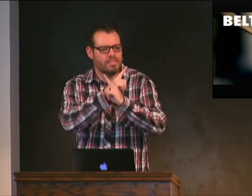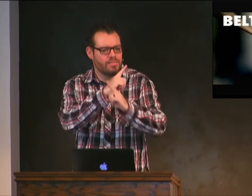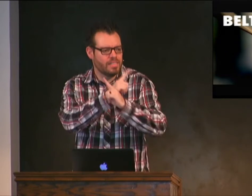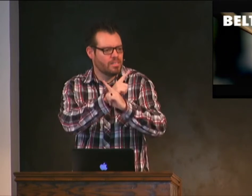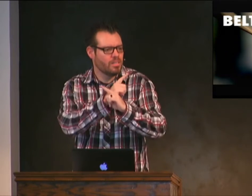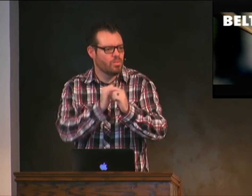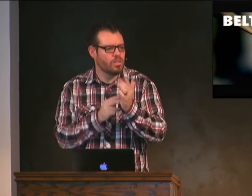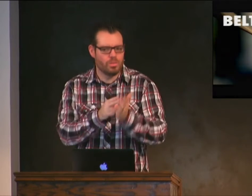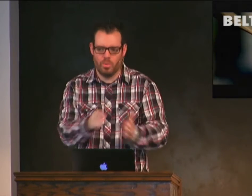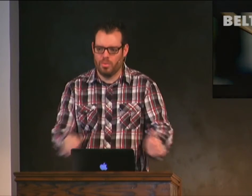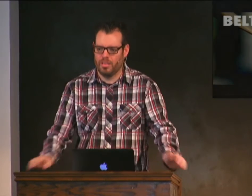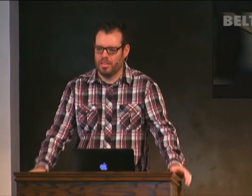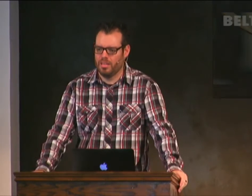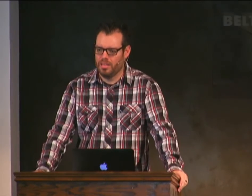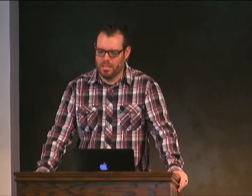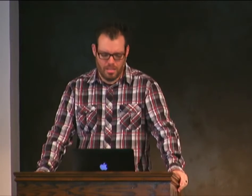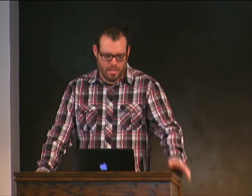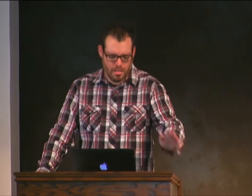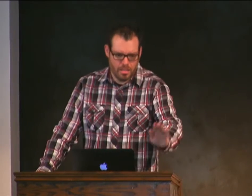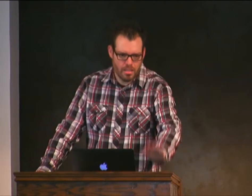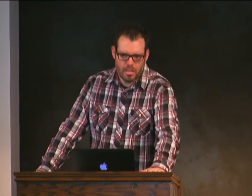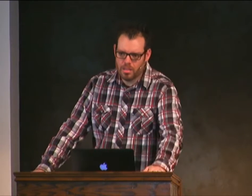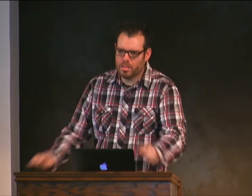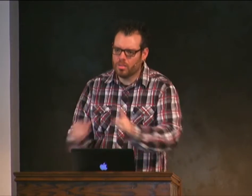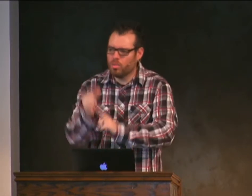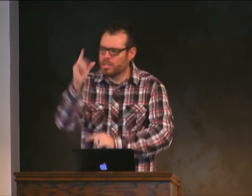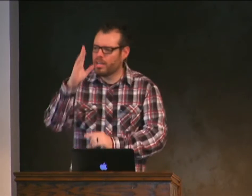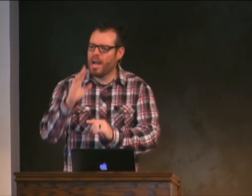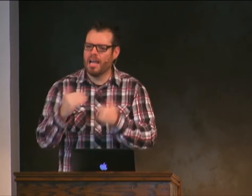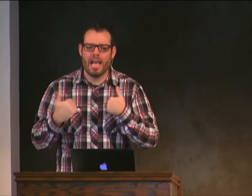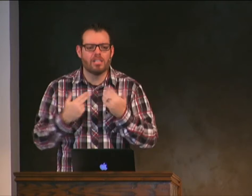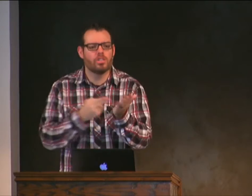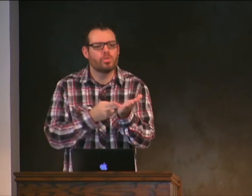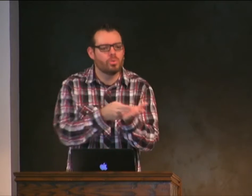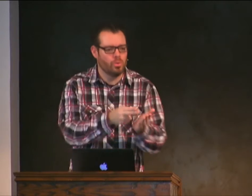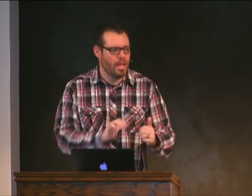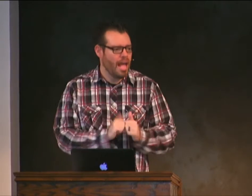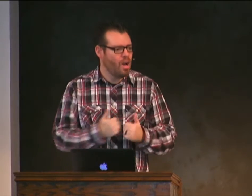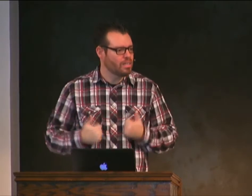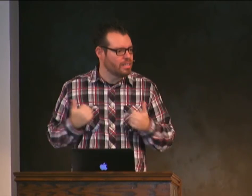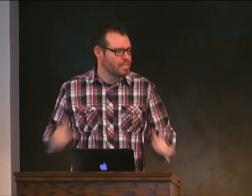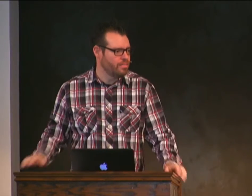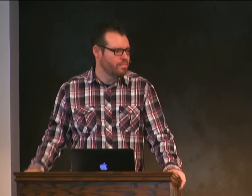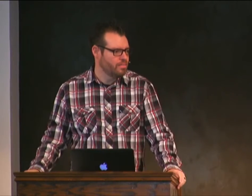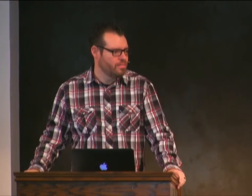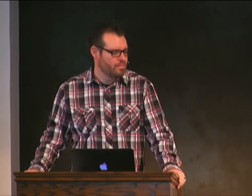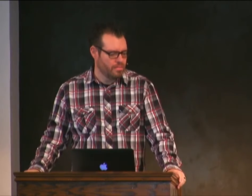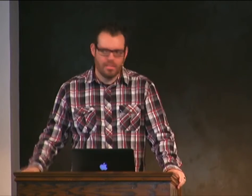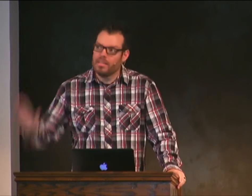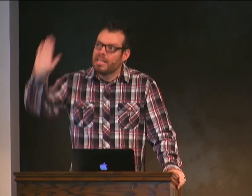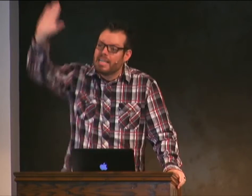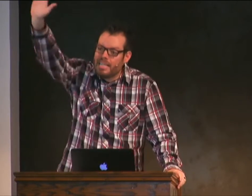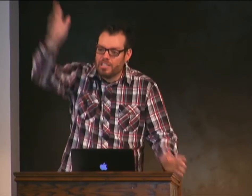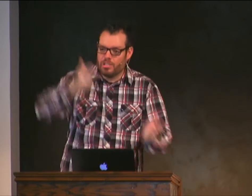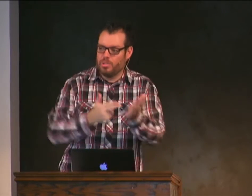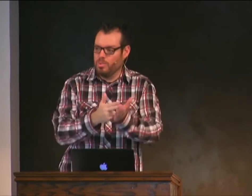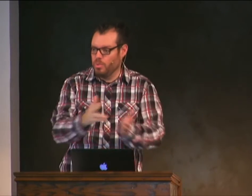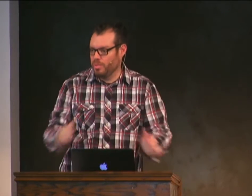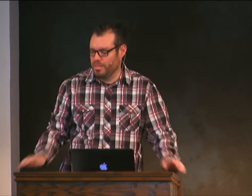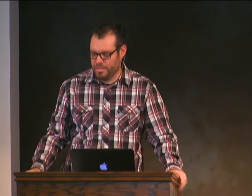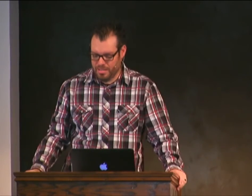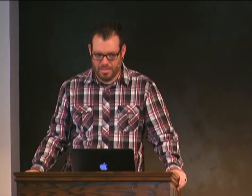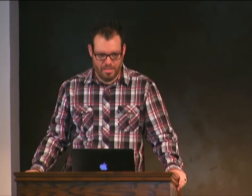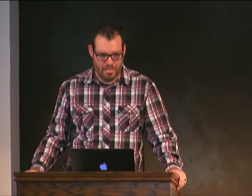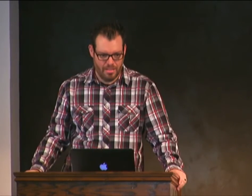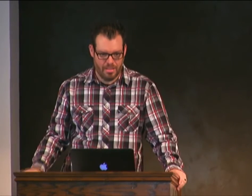We have to defend with truth. The Word of God has the truth how to live. His